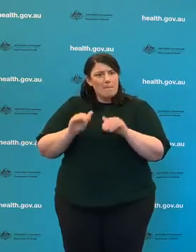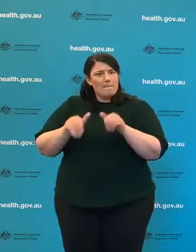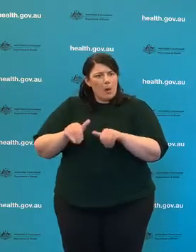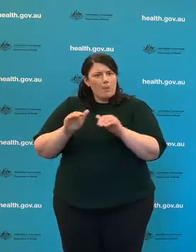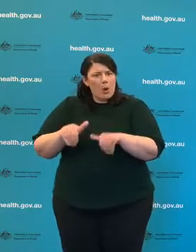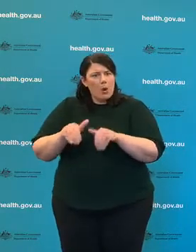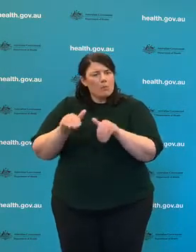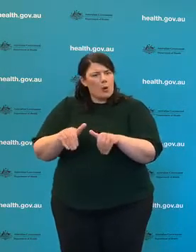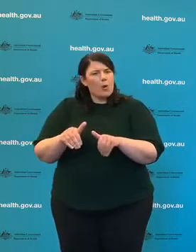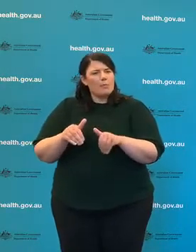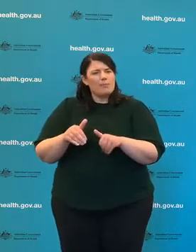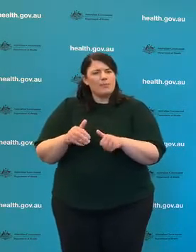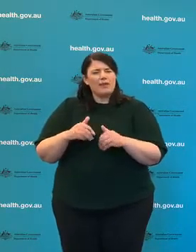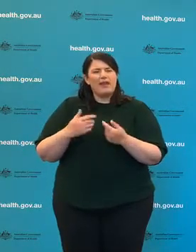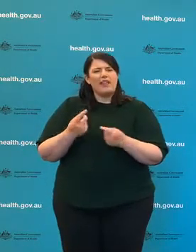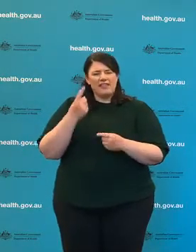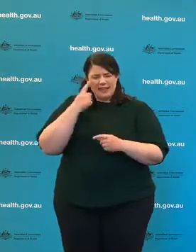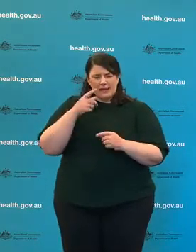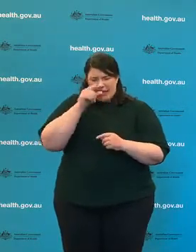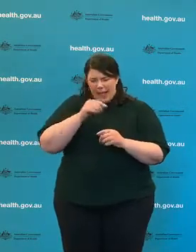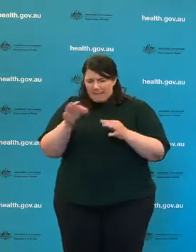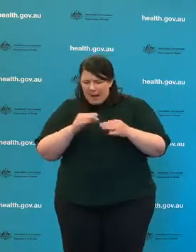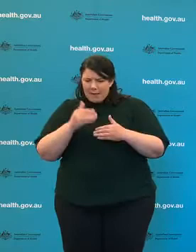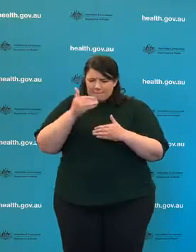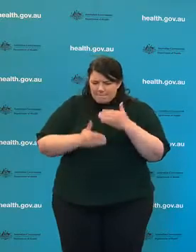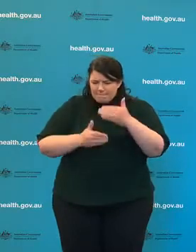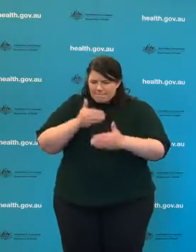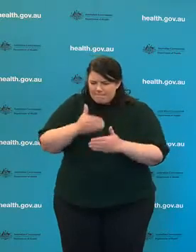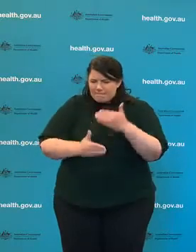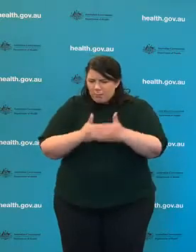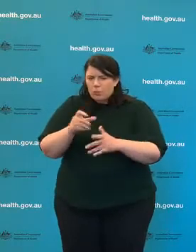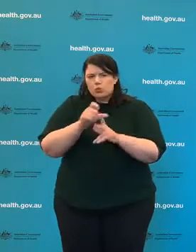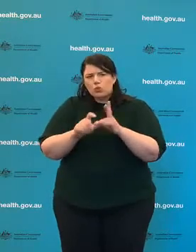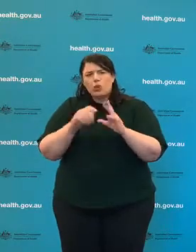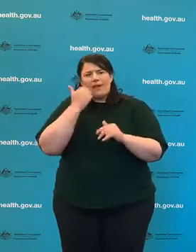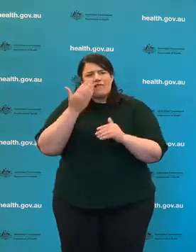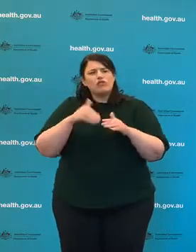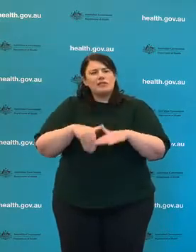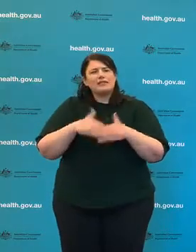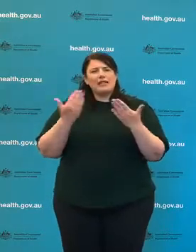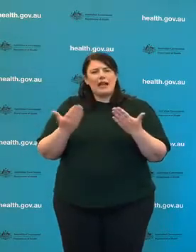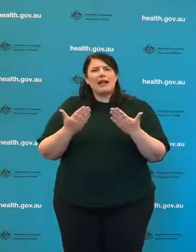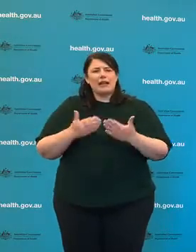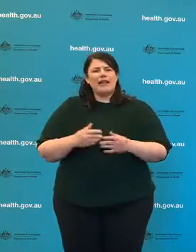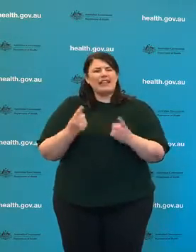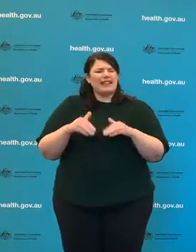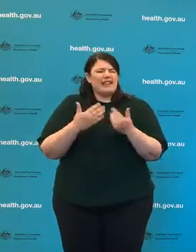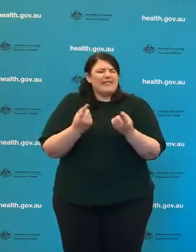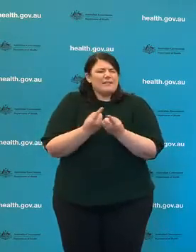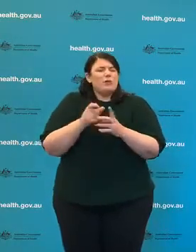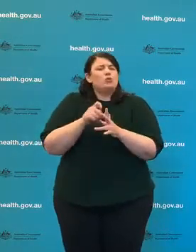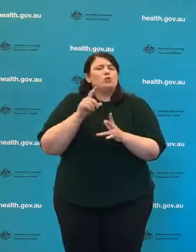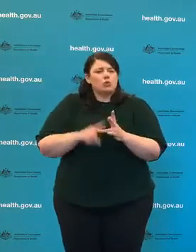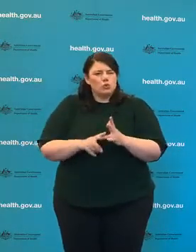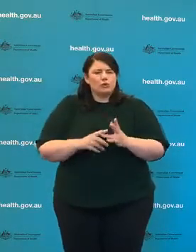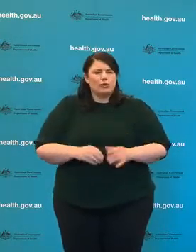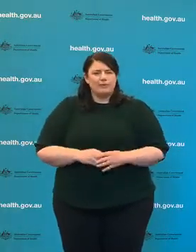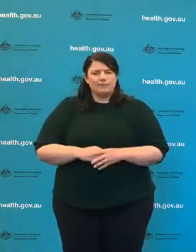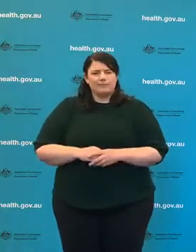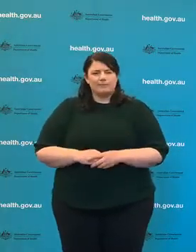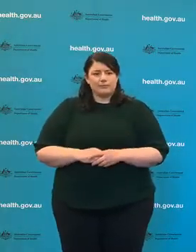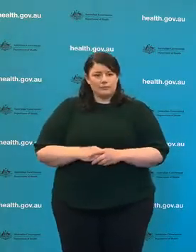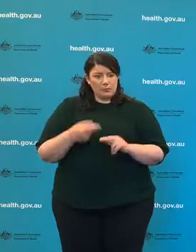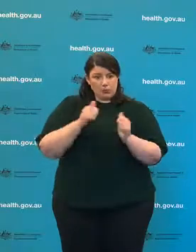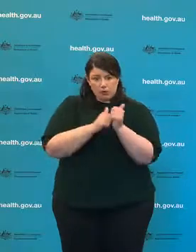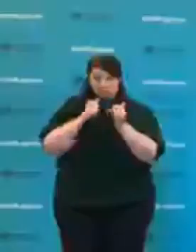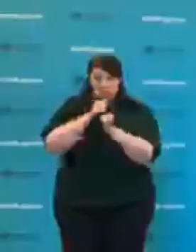The stage 4 restrictions still in place in Metro Melbourne and the surrounds. Those sort of achievable goals structure can be